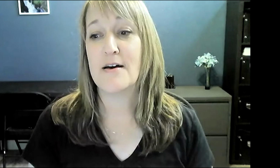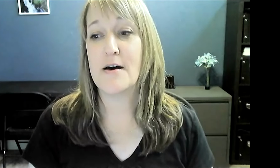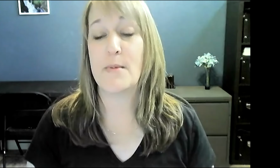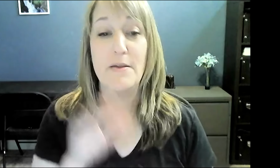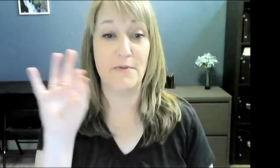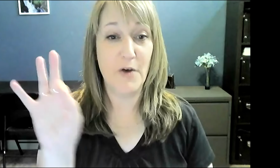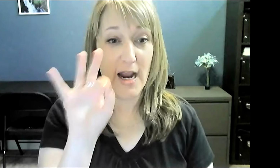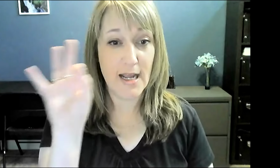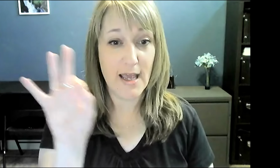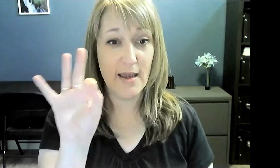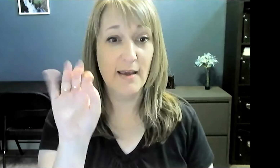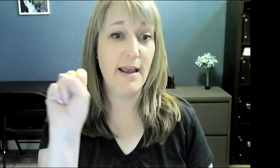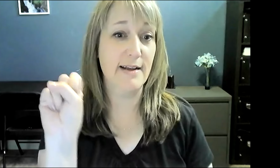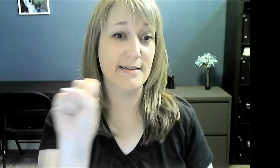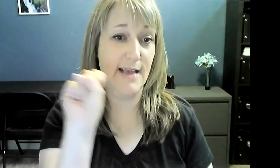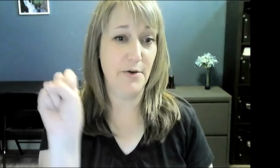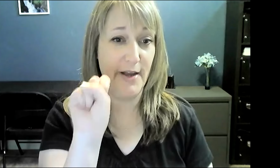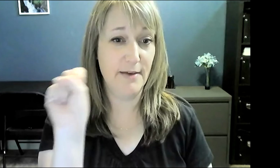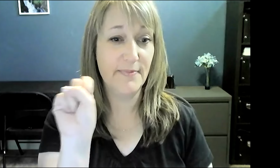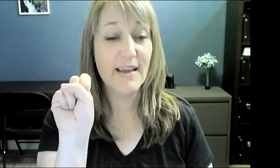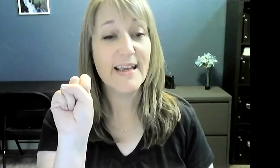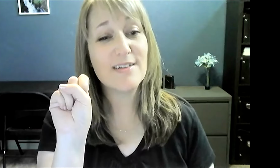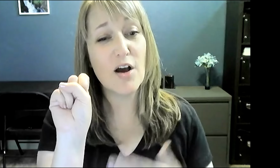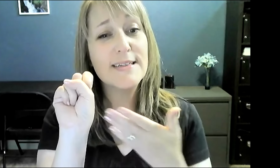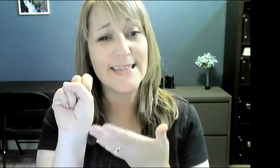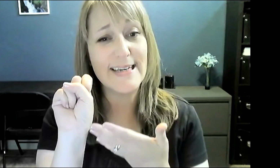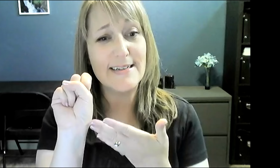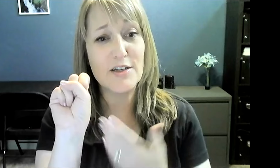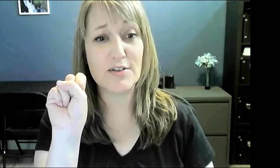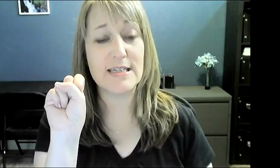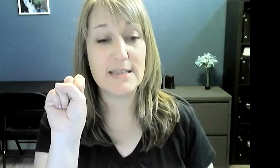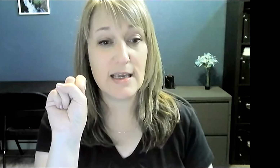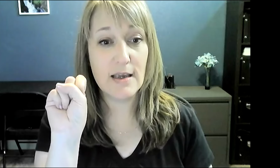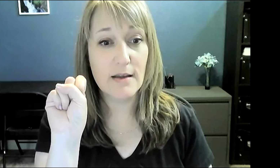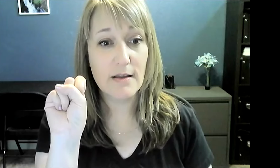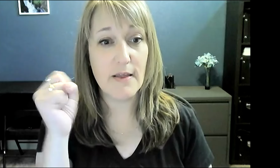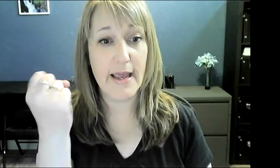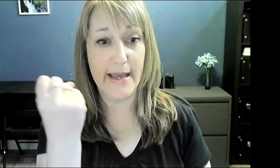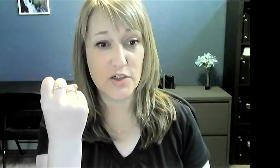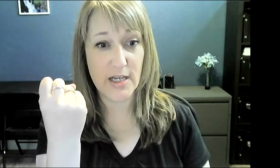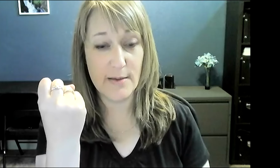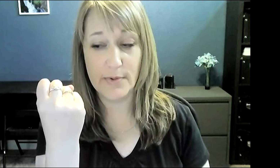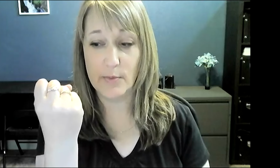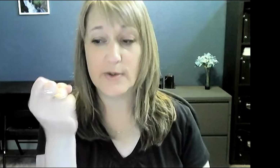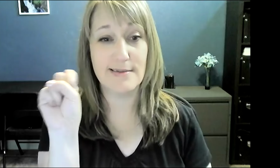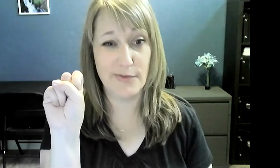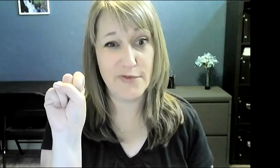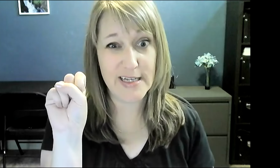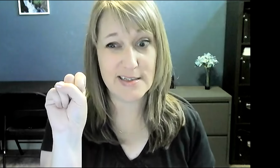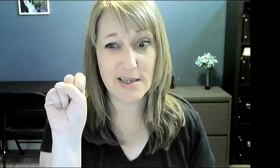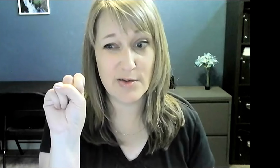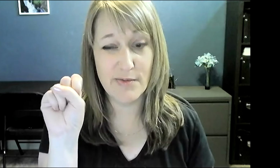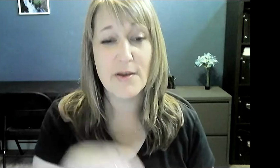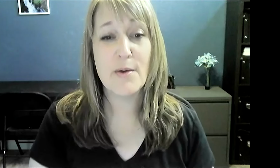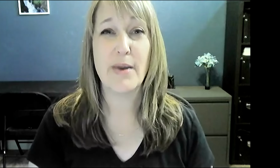And then Friday and Saturday. It's obviously easier to see the hand shape when it's facing you, but I would